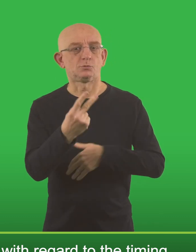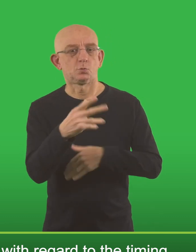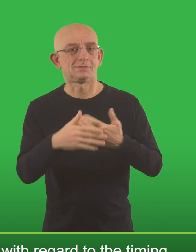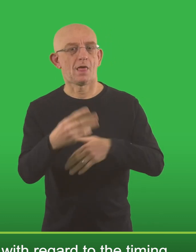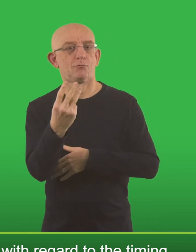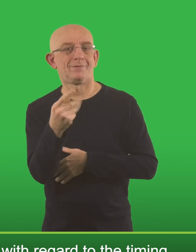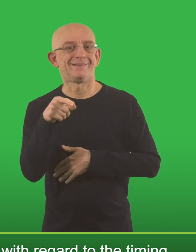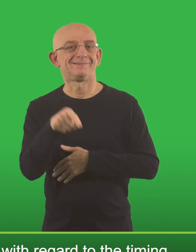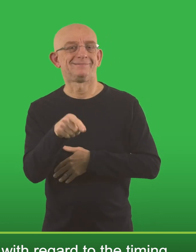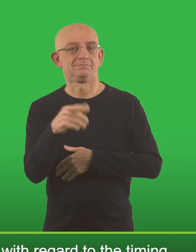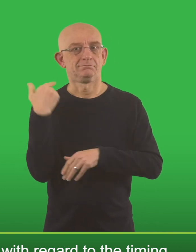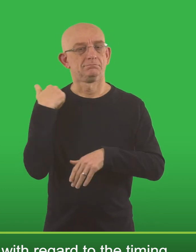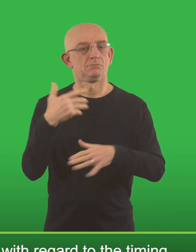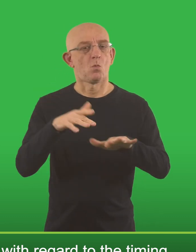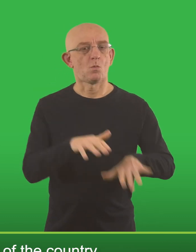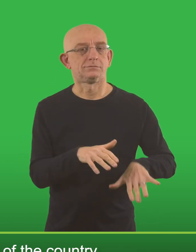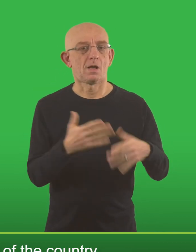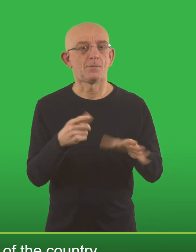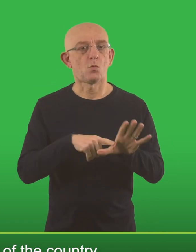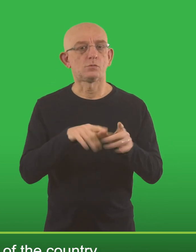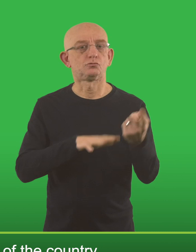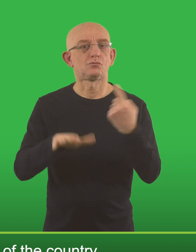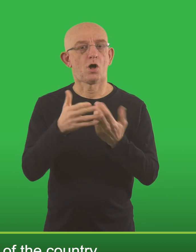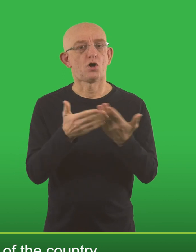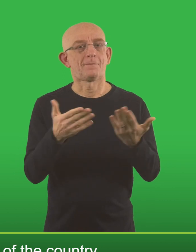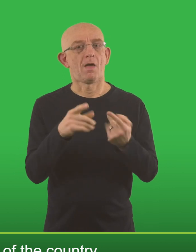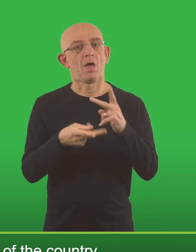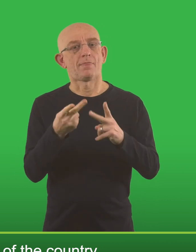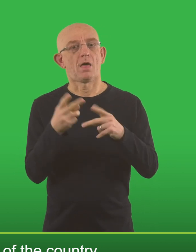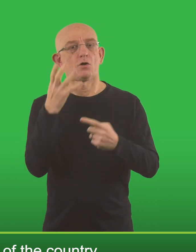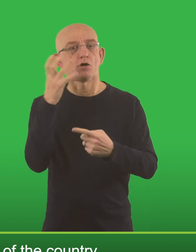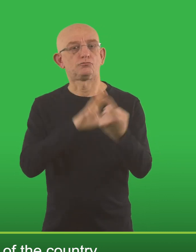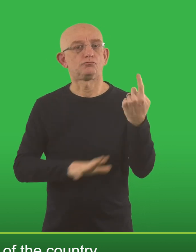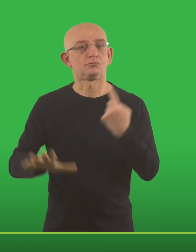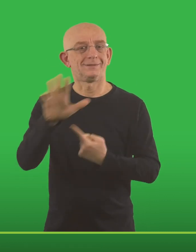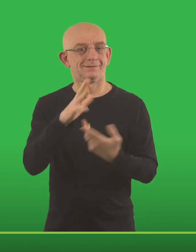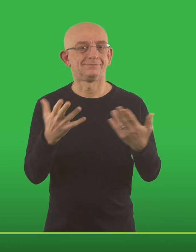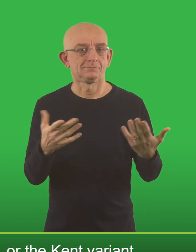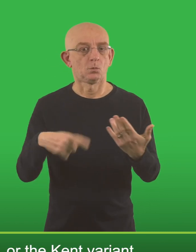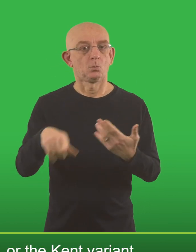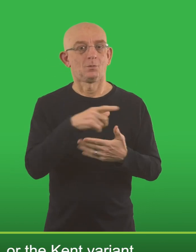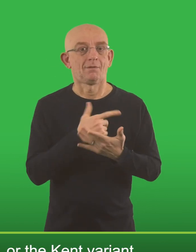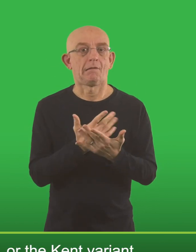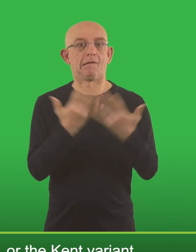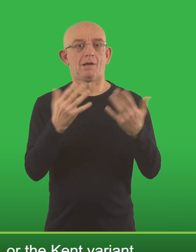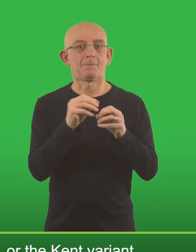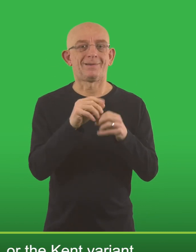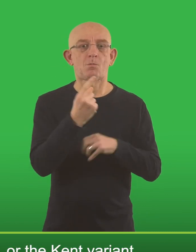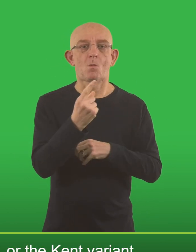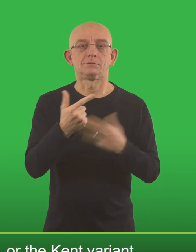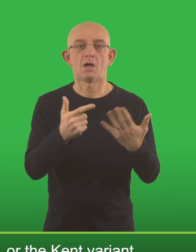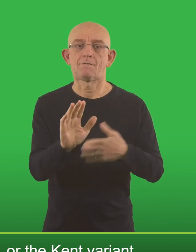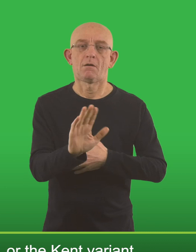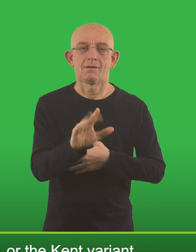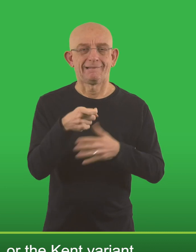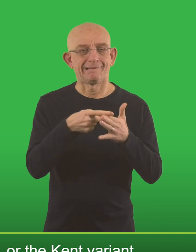1, 2, 3 in late autumn in Yorkshire compared to the rest of the country. We didn't have big prevalence